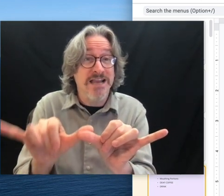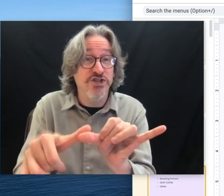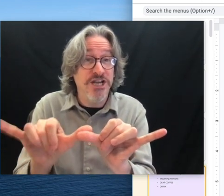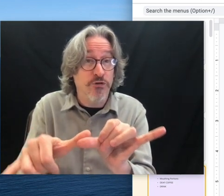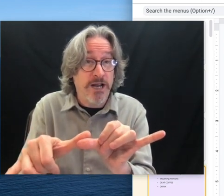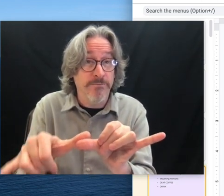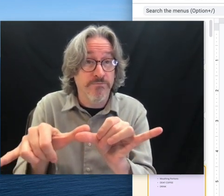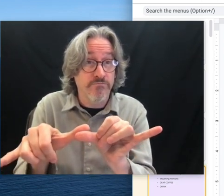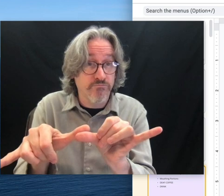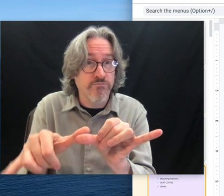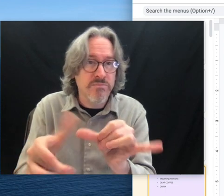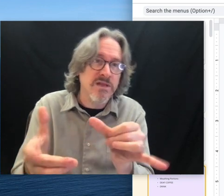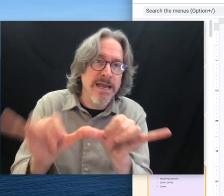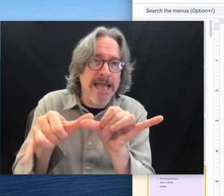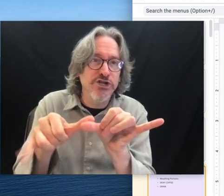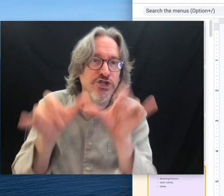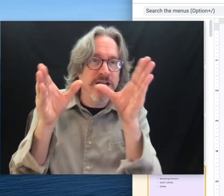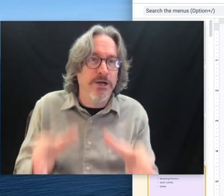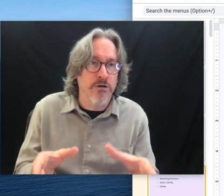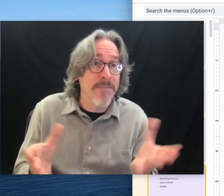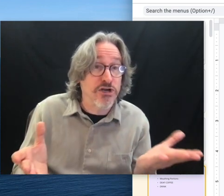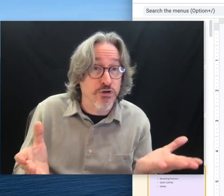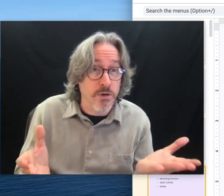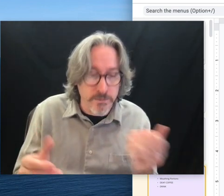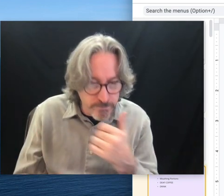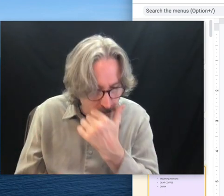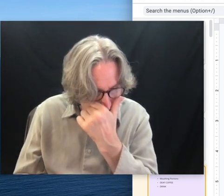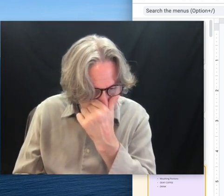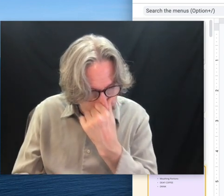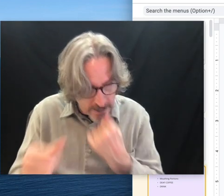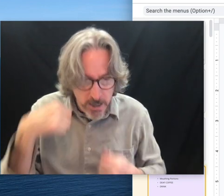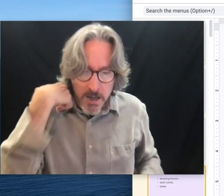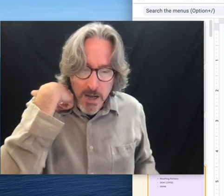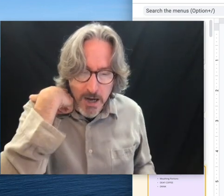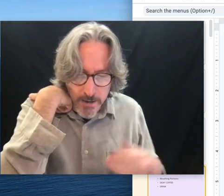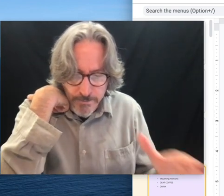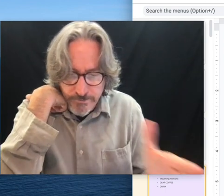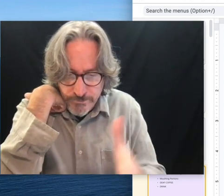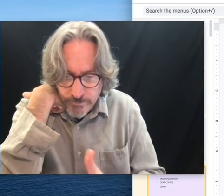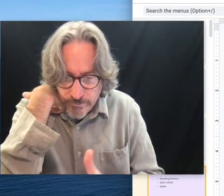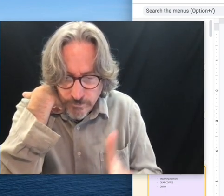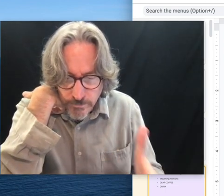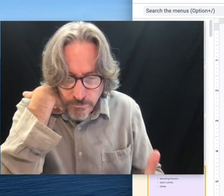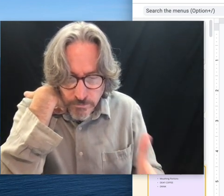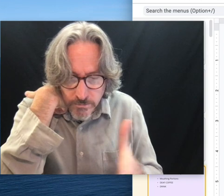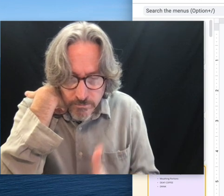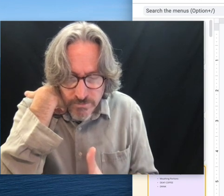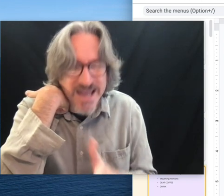sign for engineering. An engineer, a measurer, right?